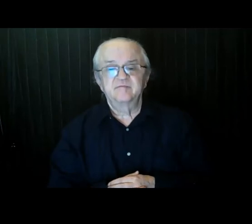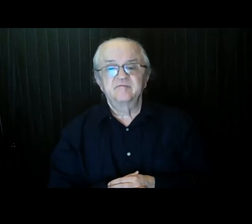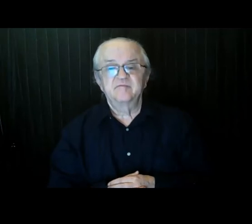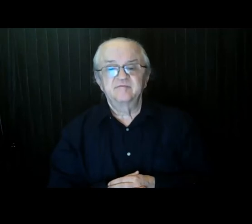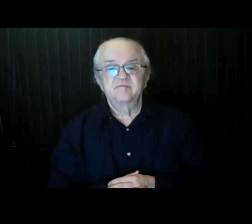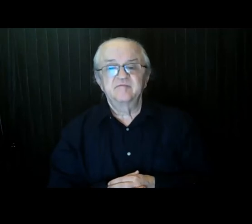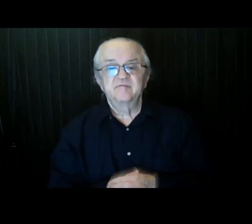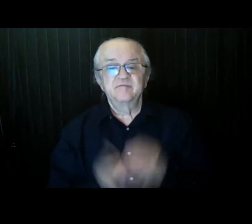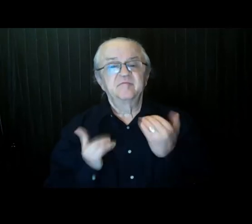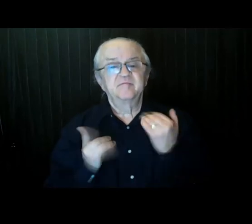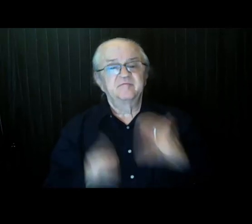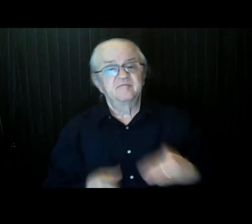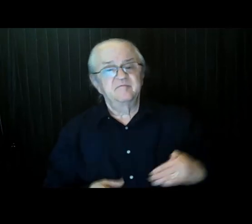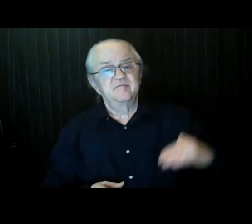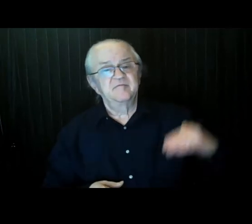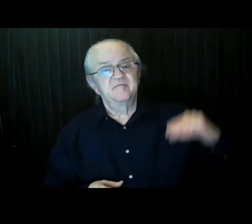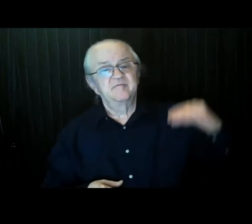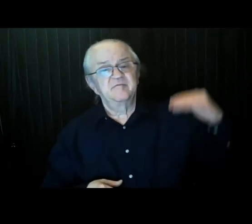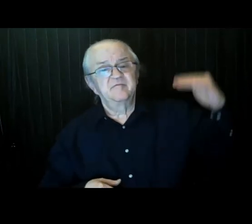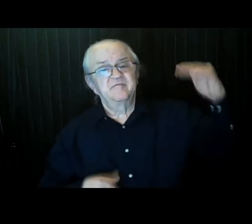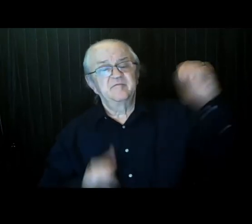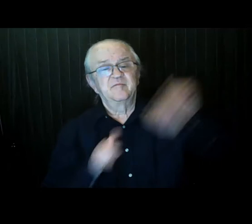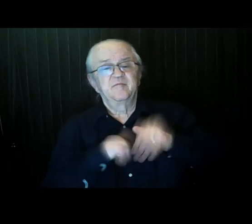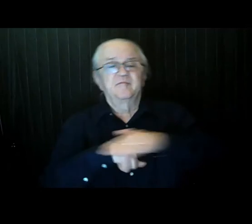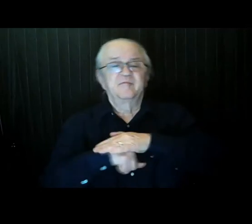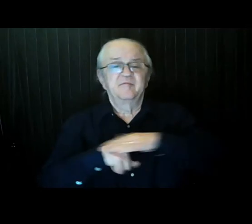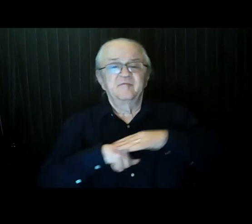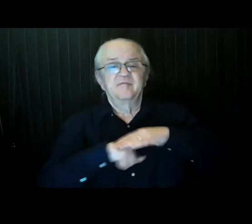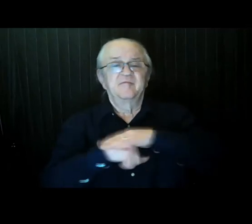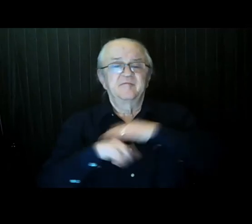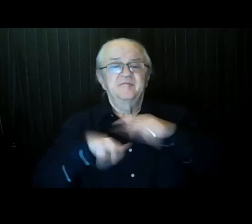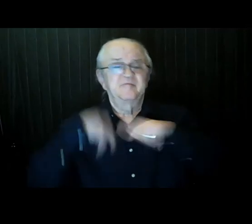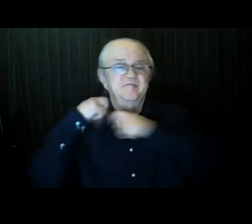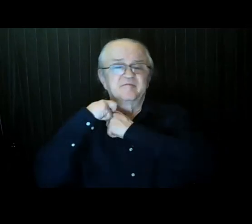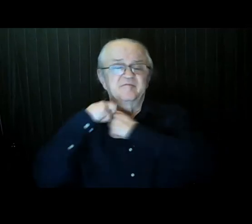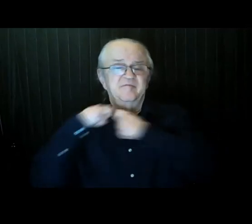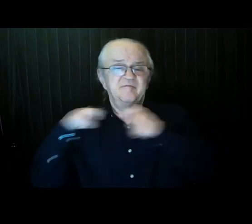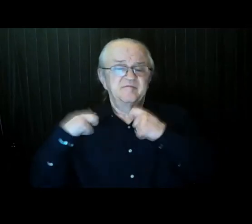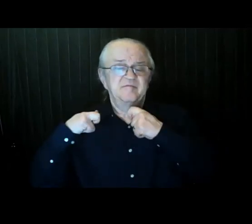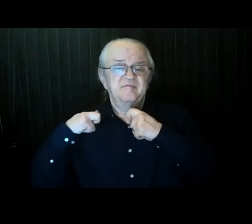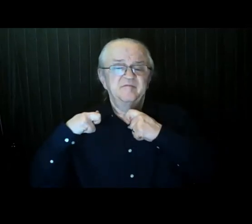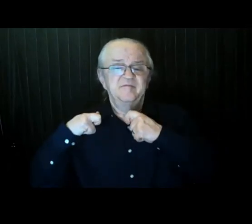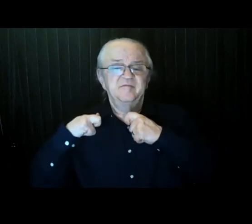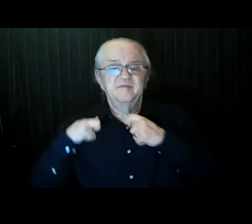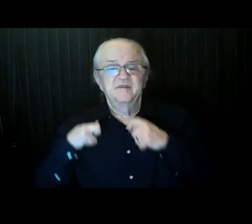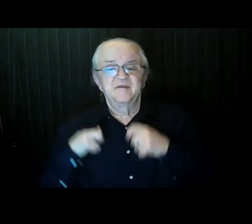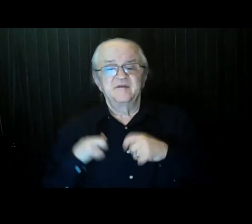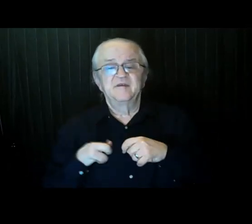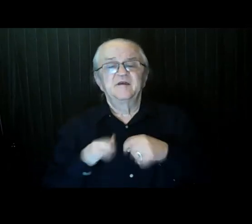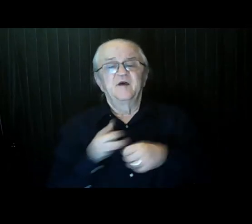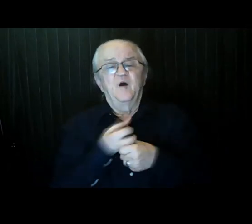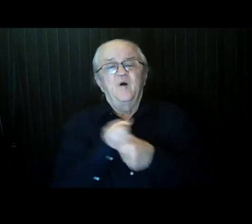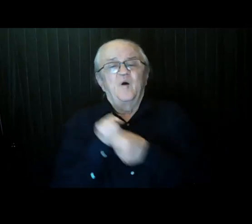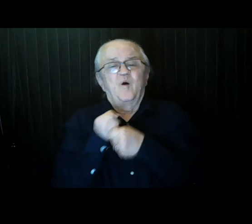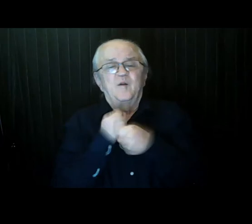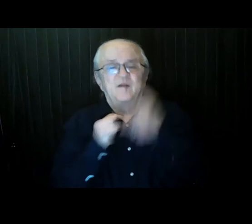And now he's all grown up with that flower sack cape tied all around his neck. Tied all around his dreams.